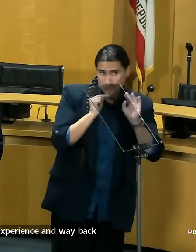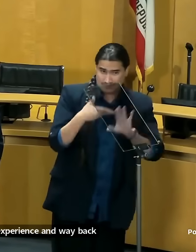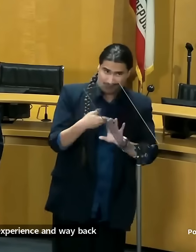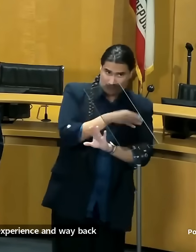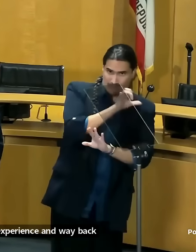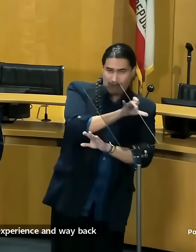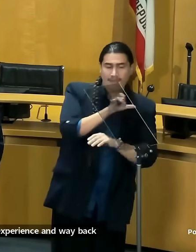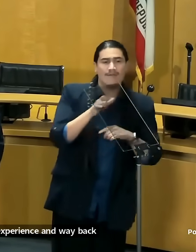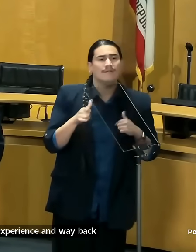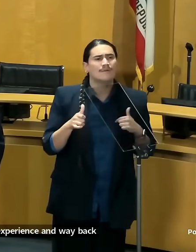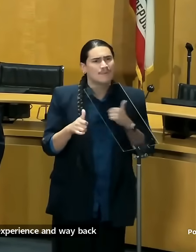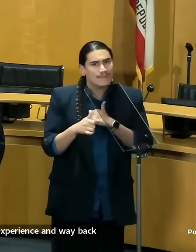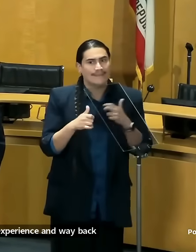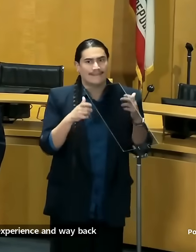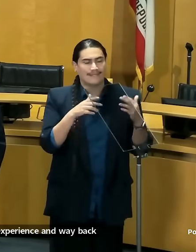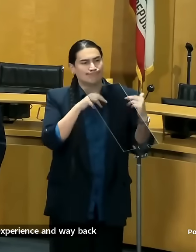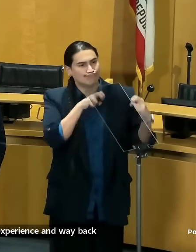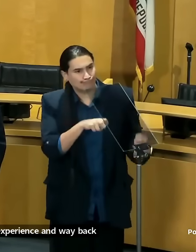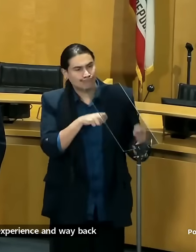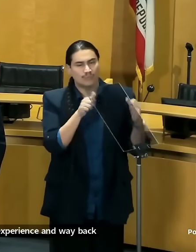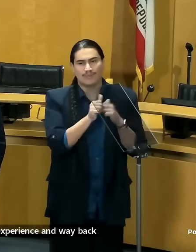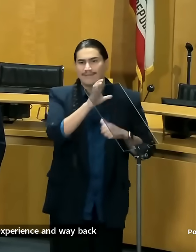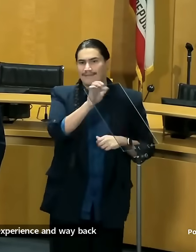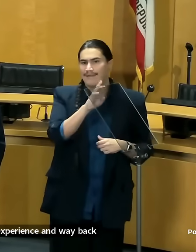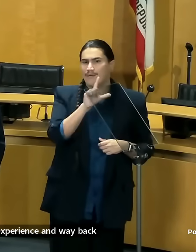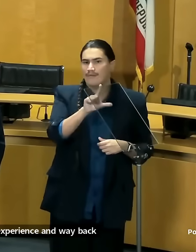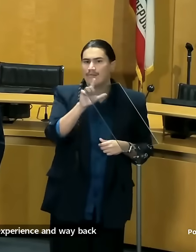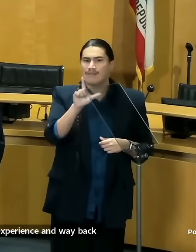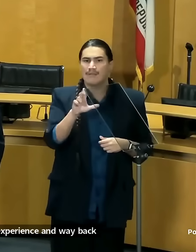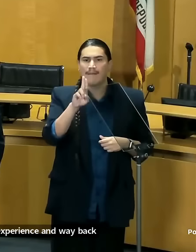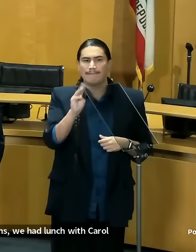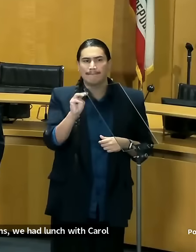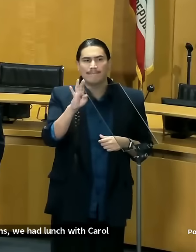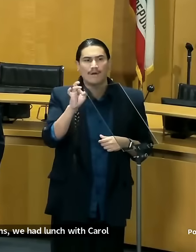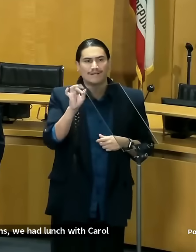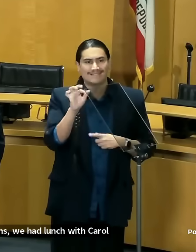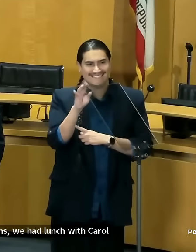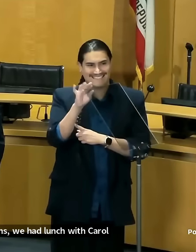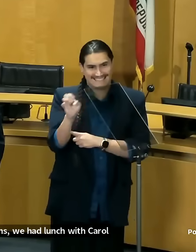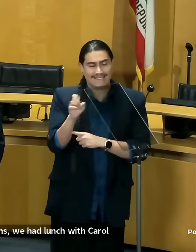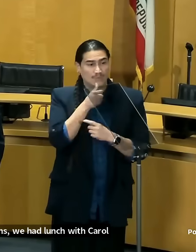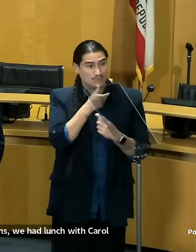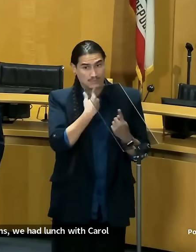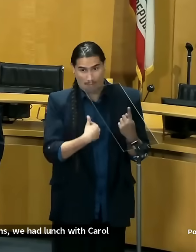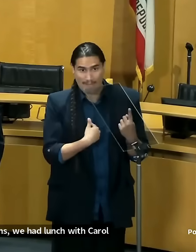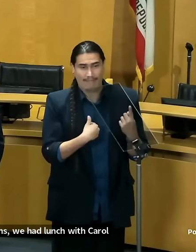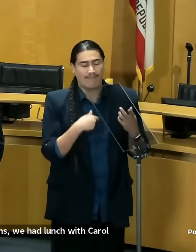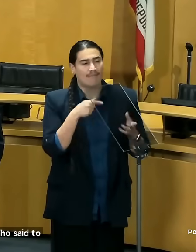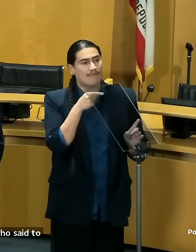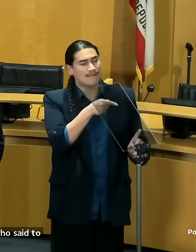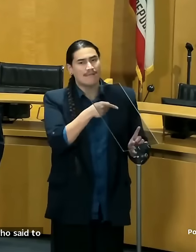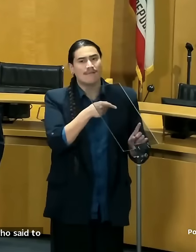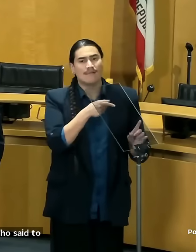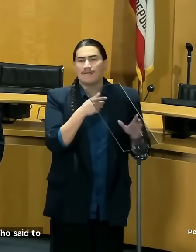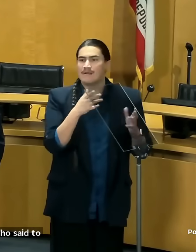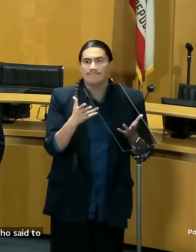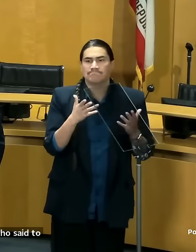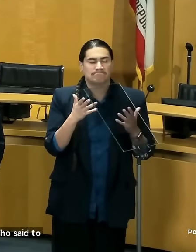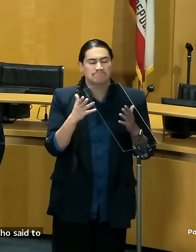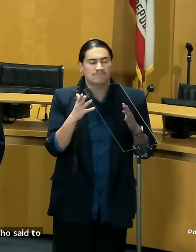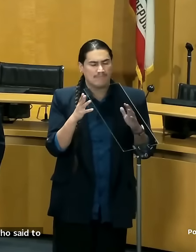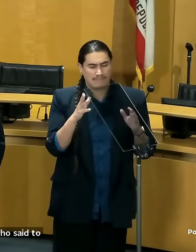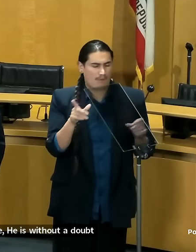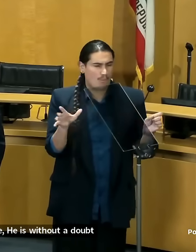negotiations, we had lunch with Carol Lombardini, who said to me, he is without a